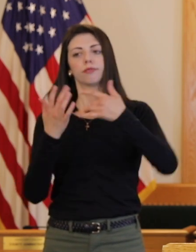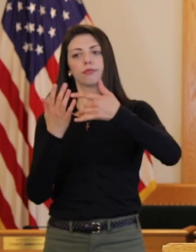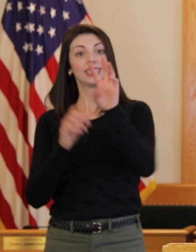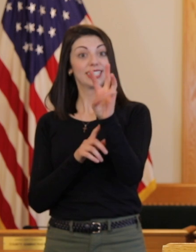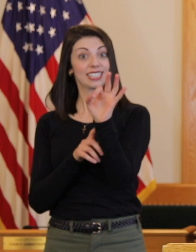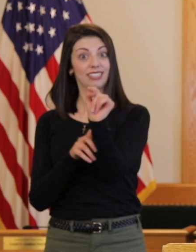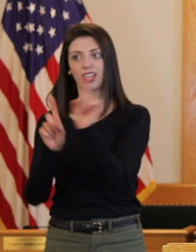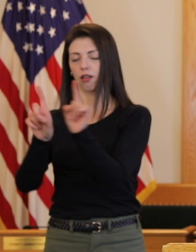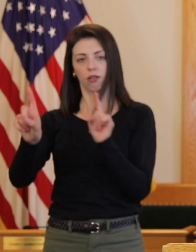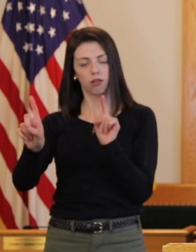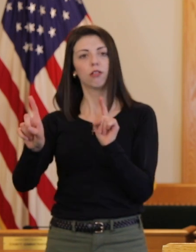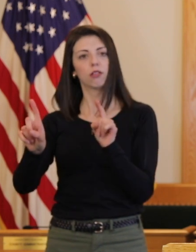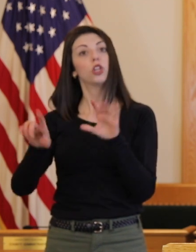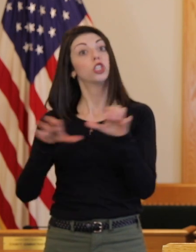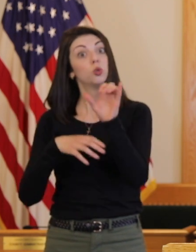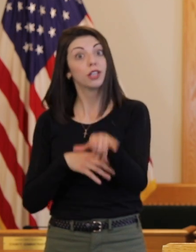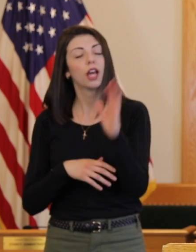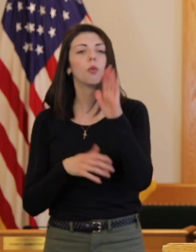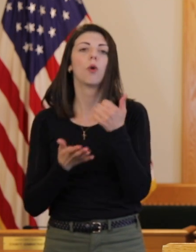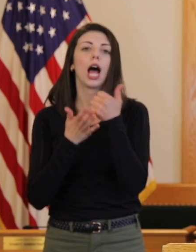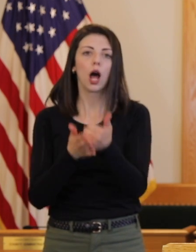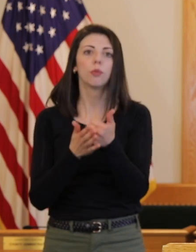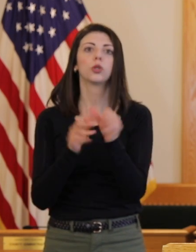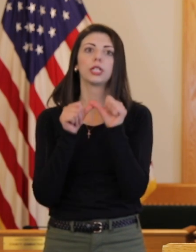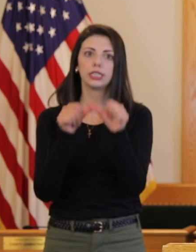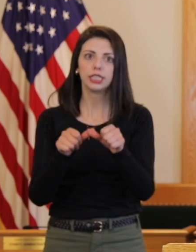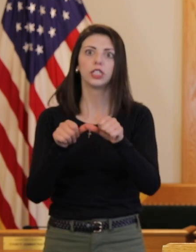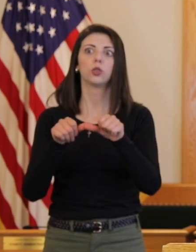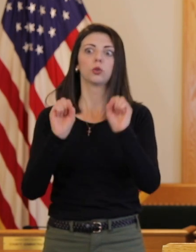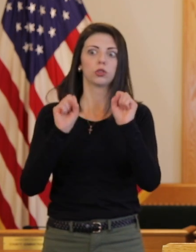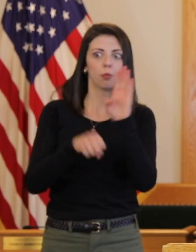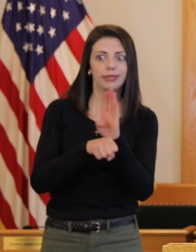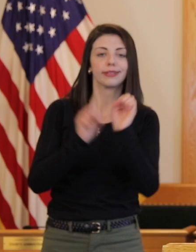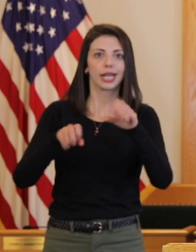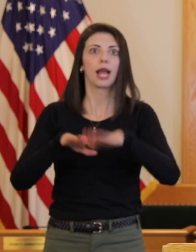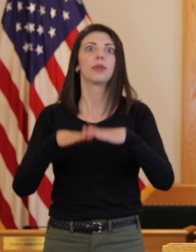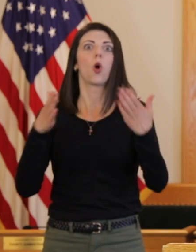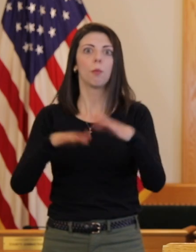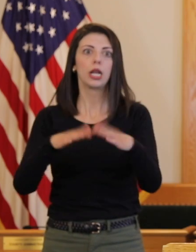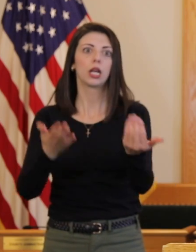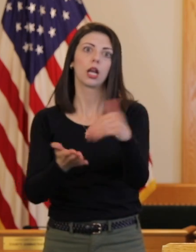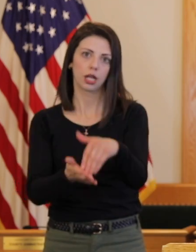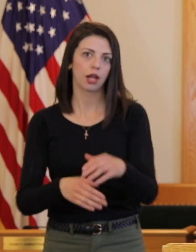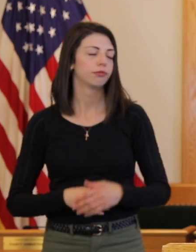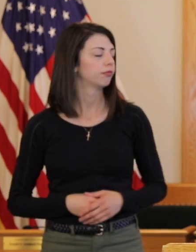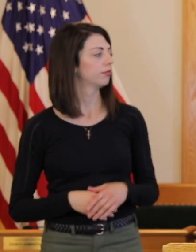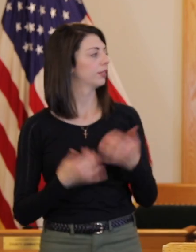steps will help us maintain the metrics we need to continue reopening Oswego County and the Central New York region.